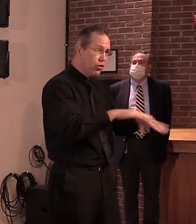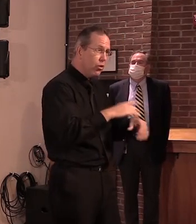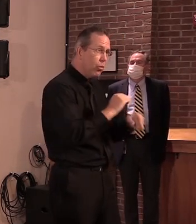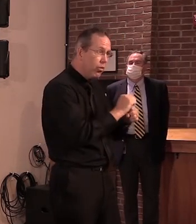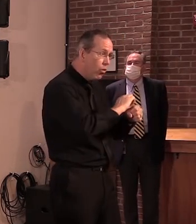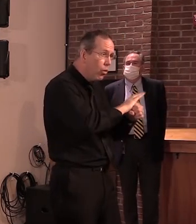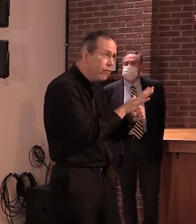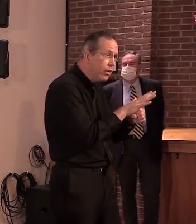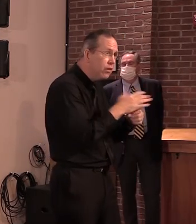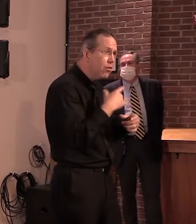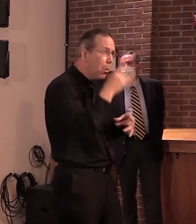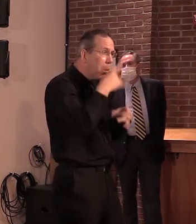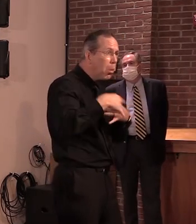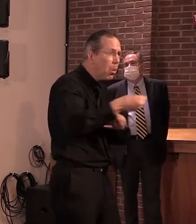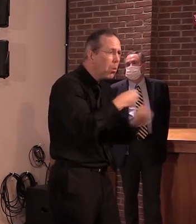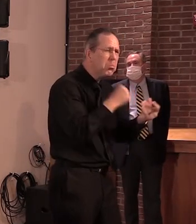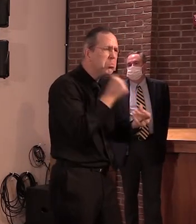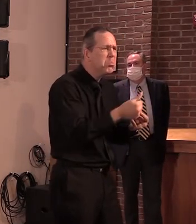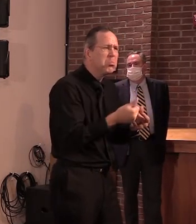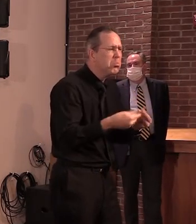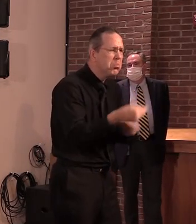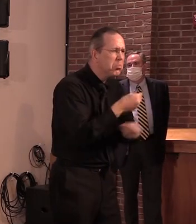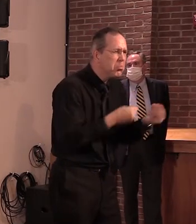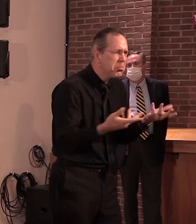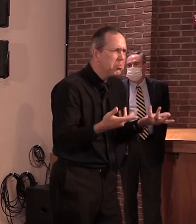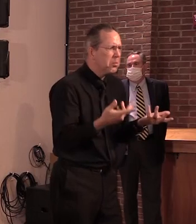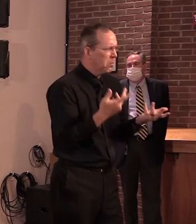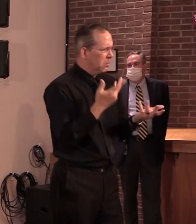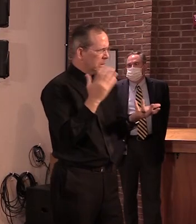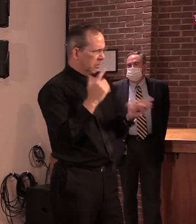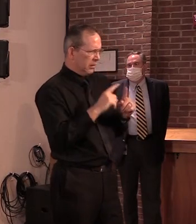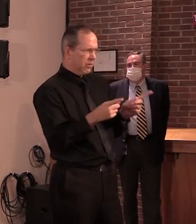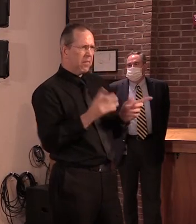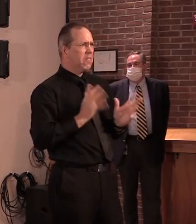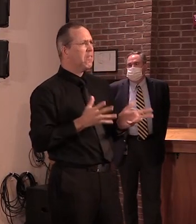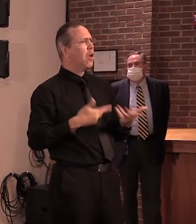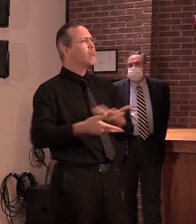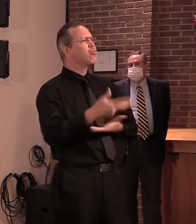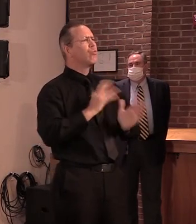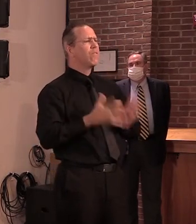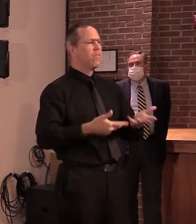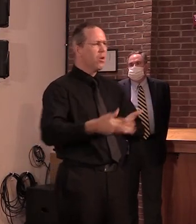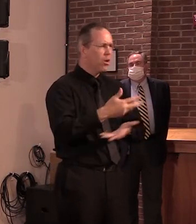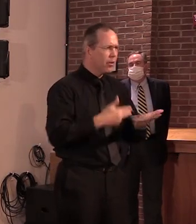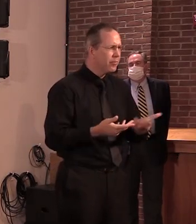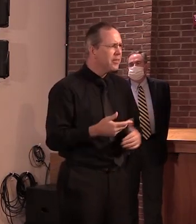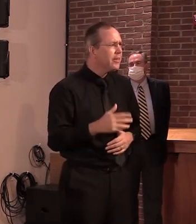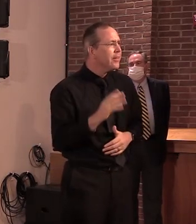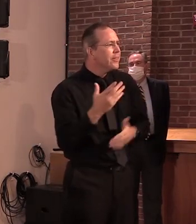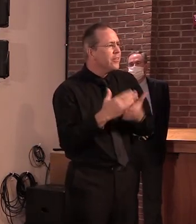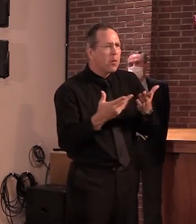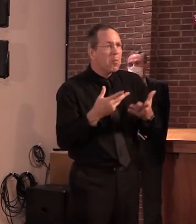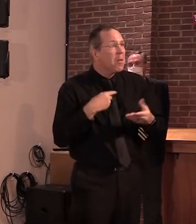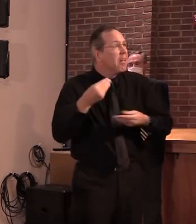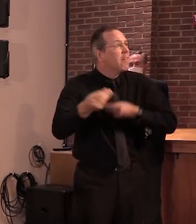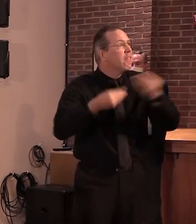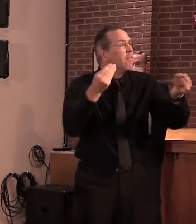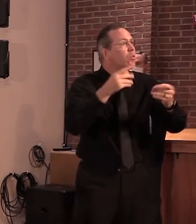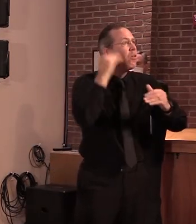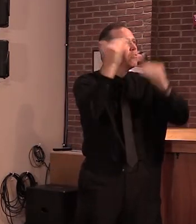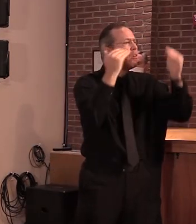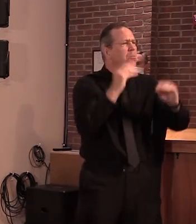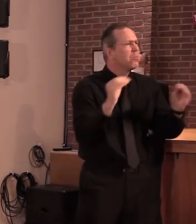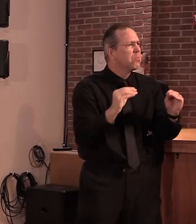less likely to transmit the virus than adults or older adolescents. That combined with the fact that this is the